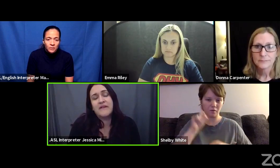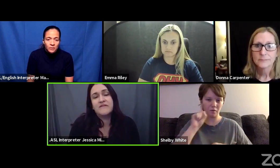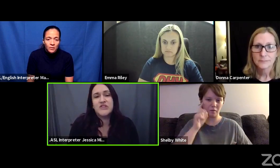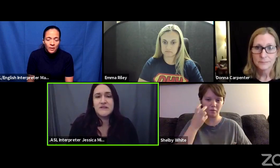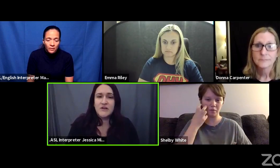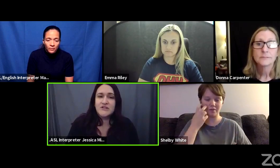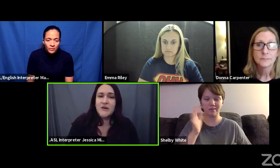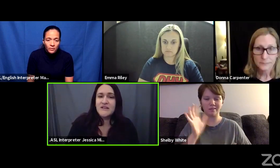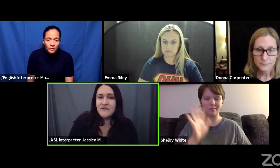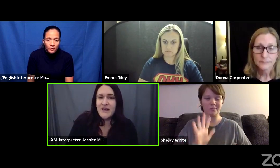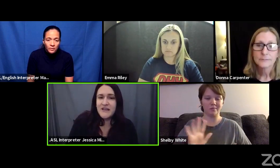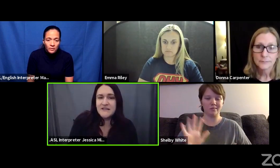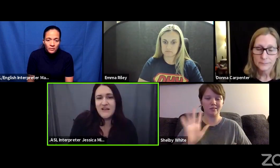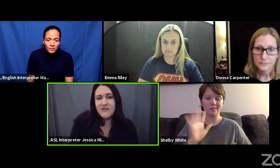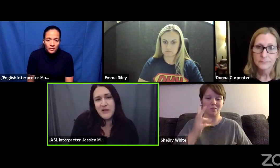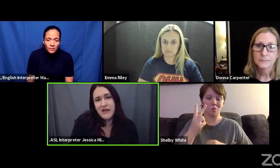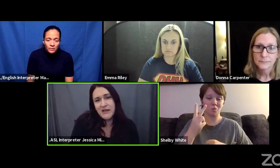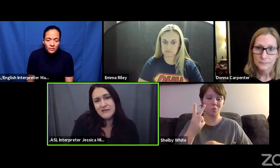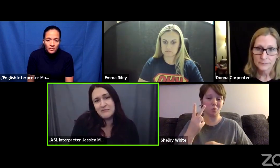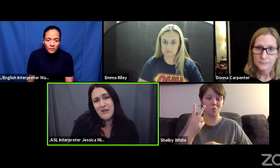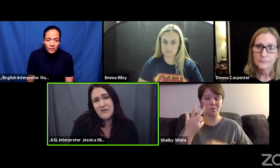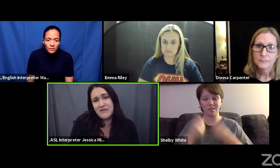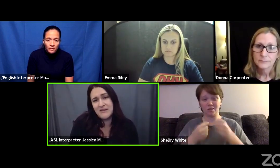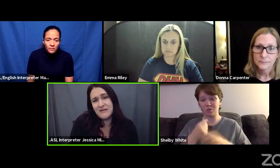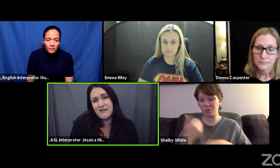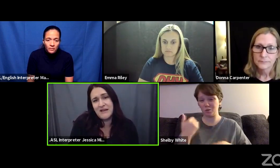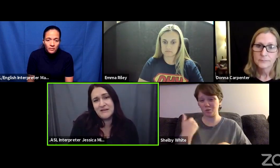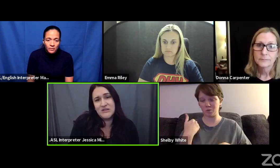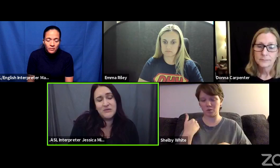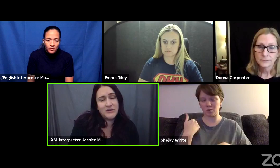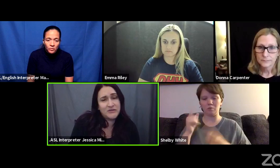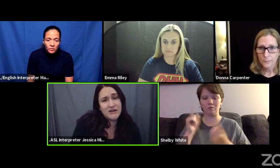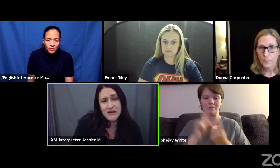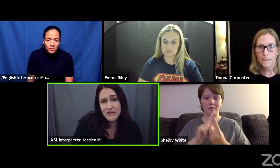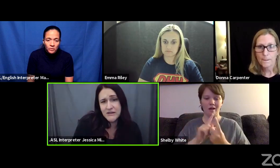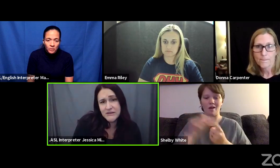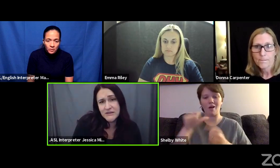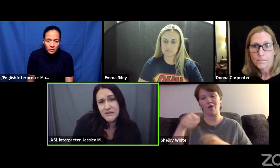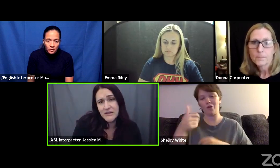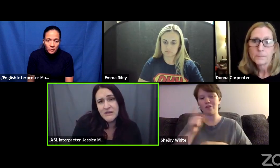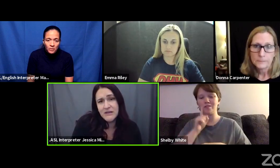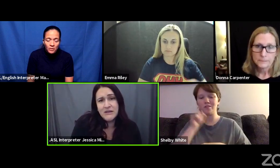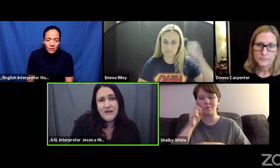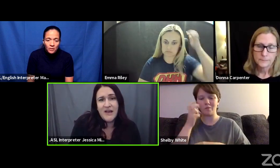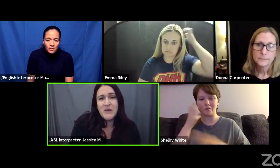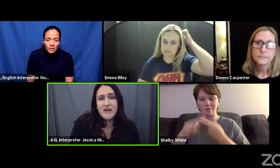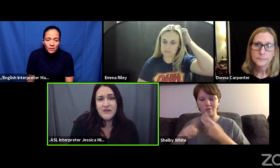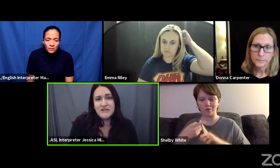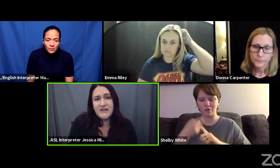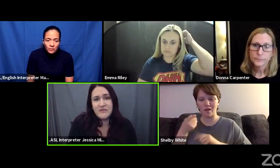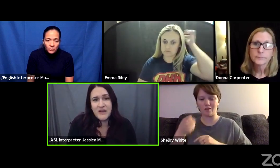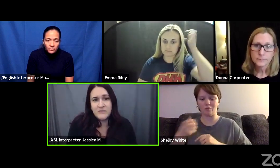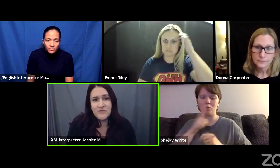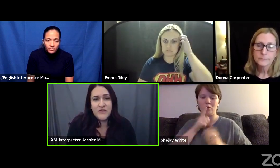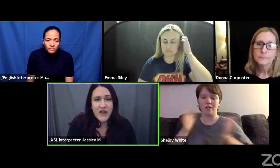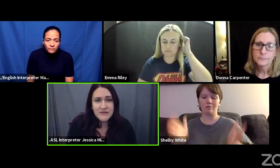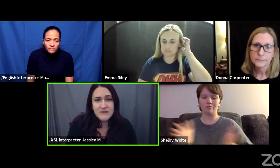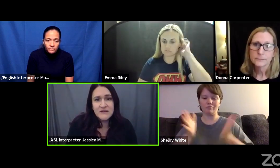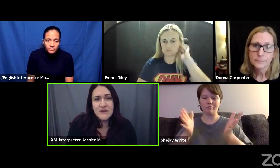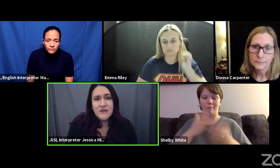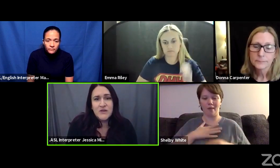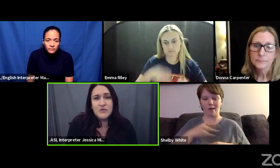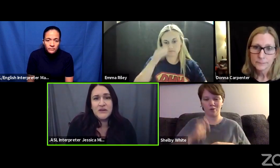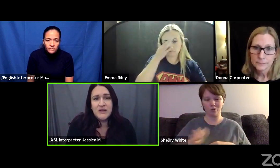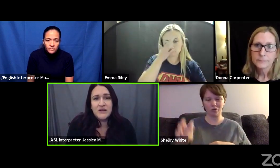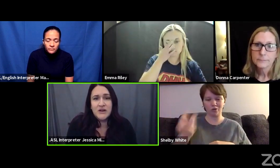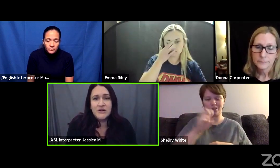So I've just started to identify as deafblind, maybe within the last 2 or 3 years. I've met other deafblind